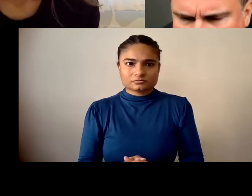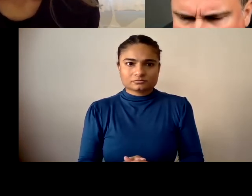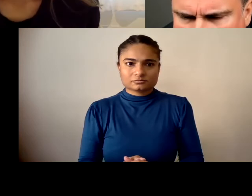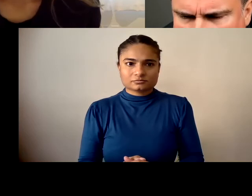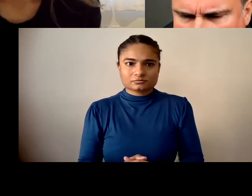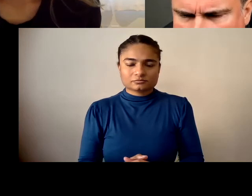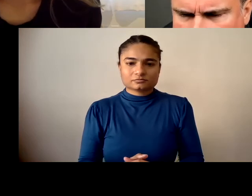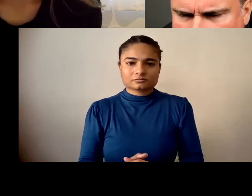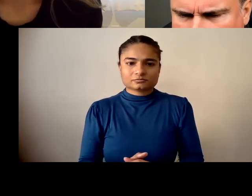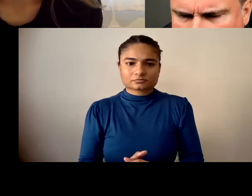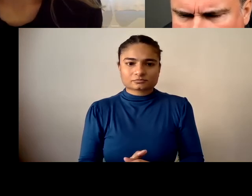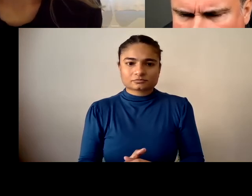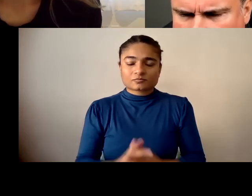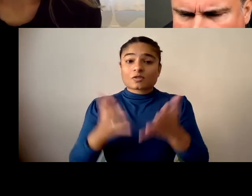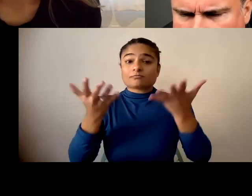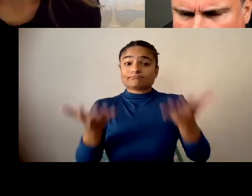So the cost,